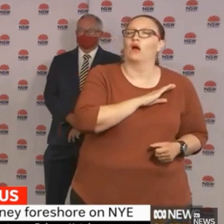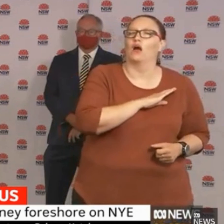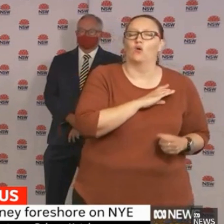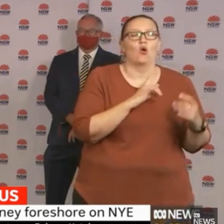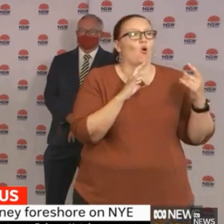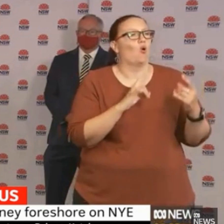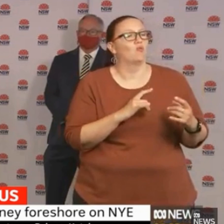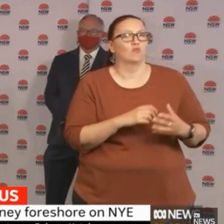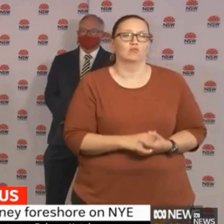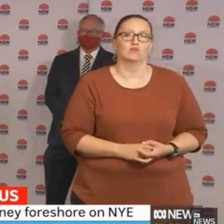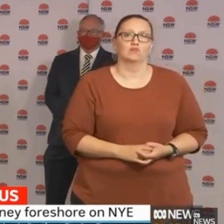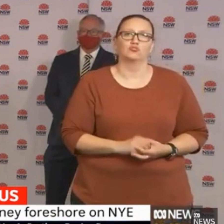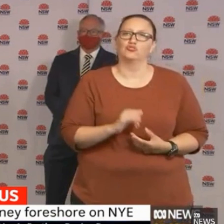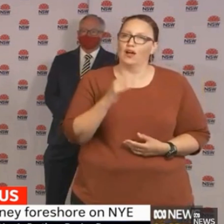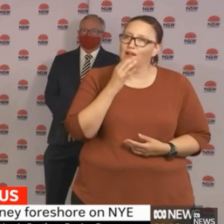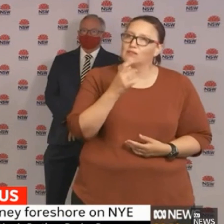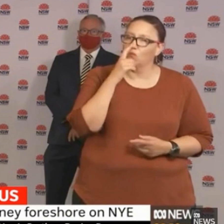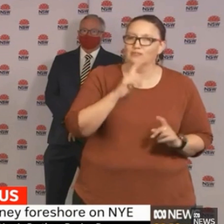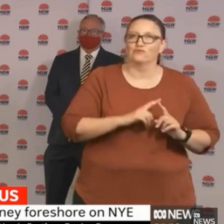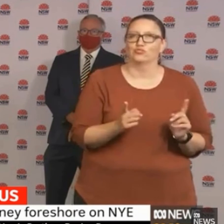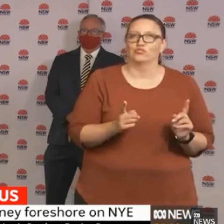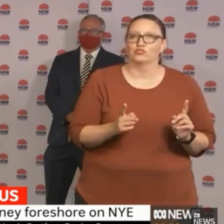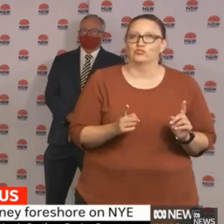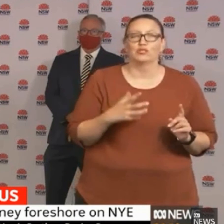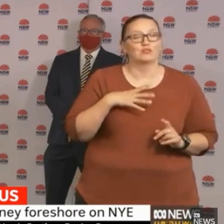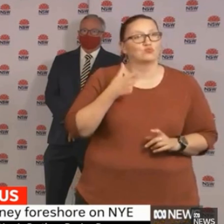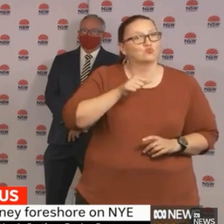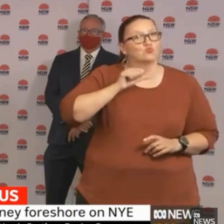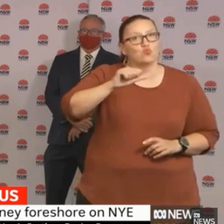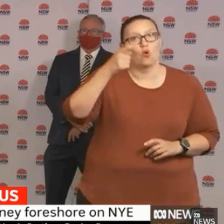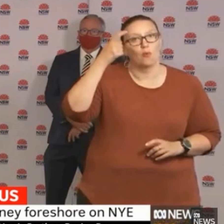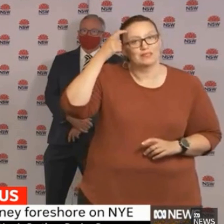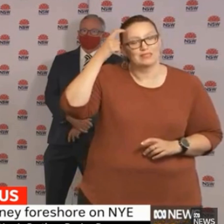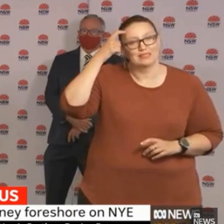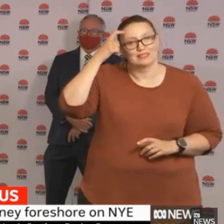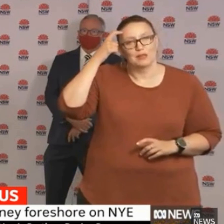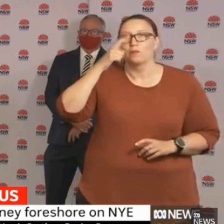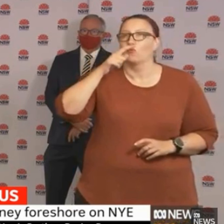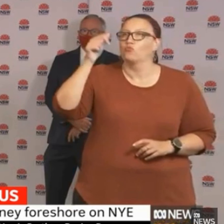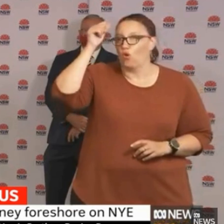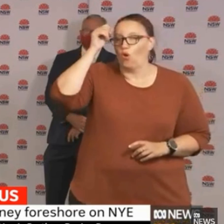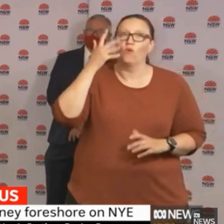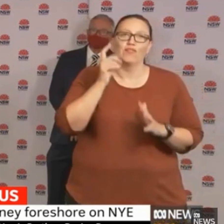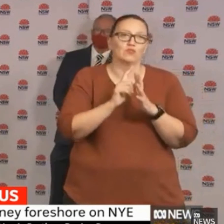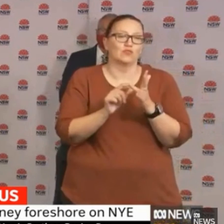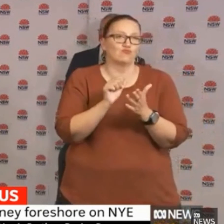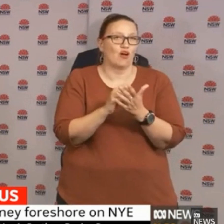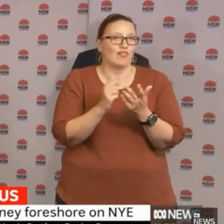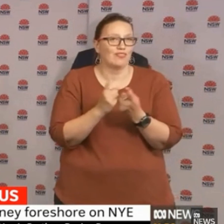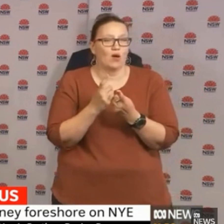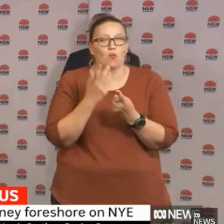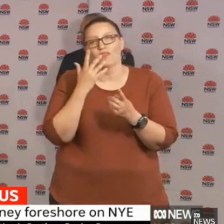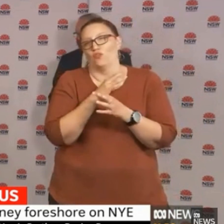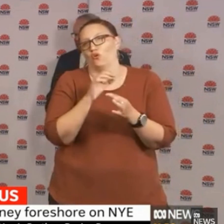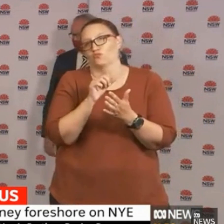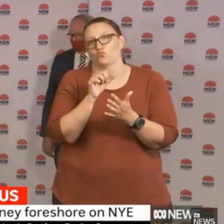the local oval that might have access. We just ask people, there's always a degree of common sense. I think people know themselves when they're doing the right thing and when they're